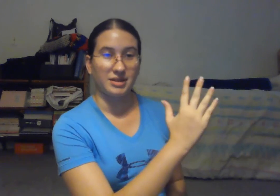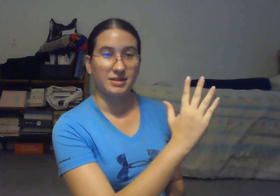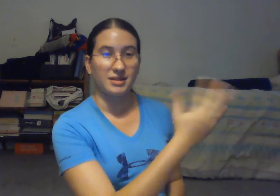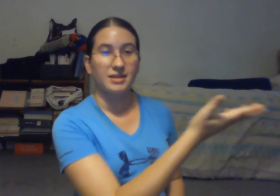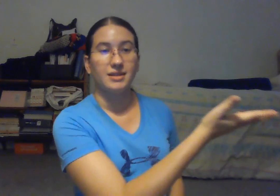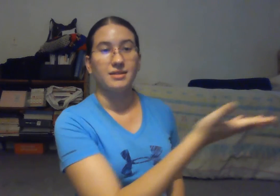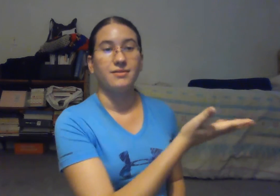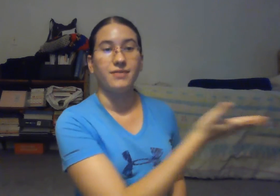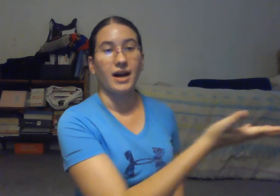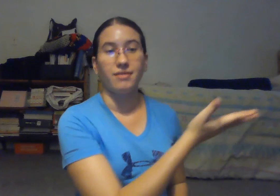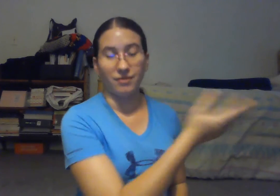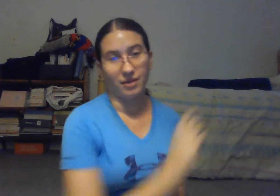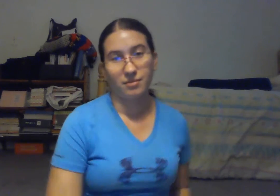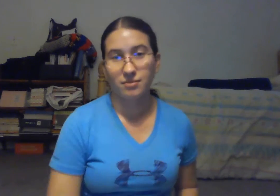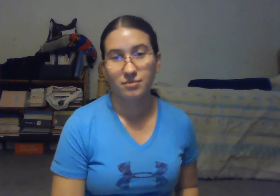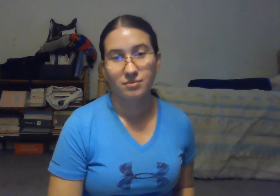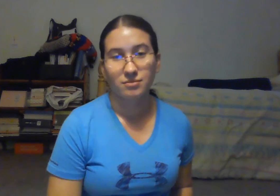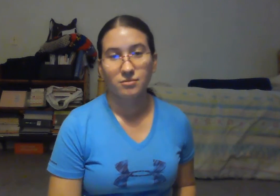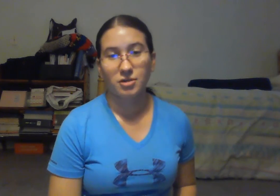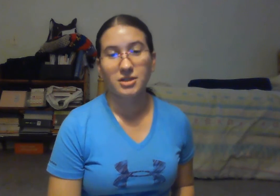see it. 5 of them, right?